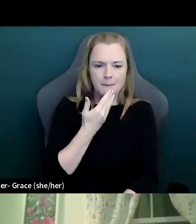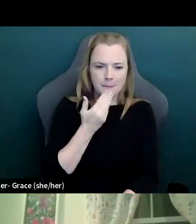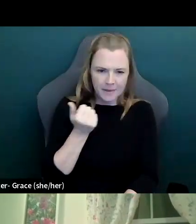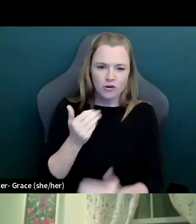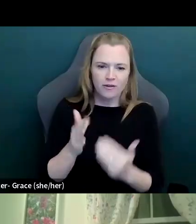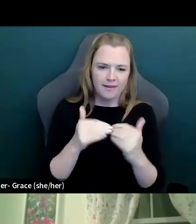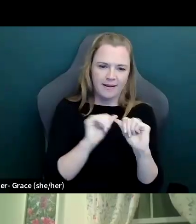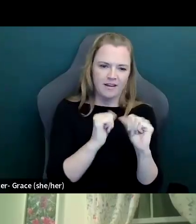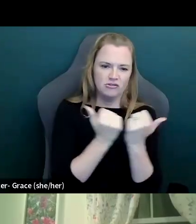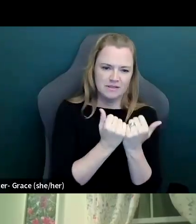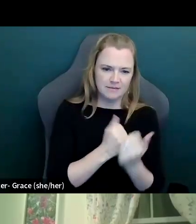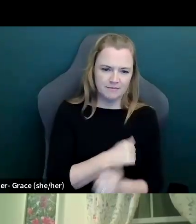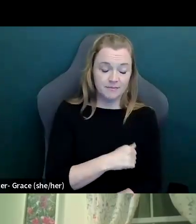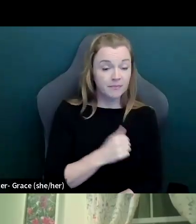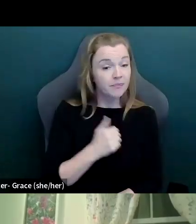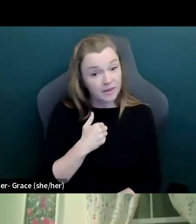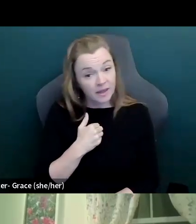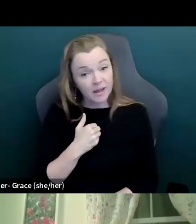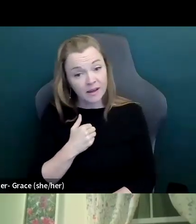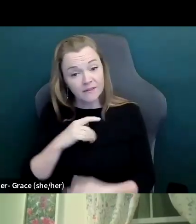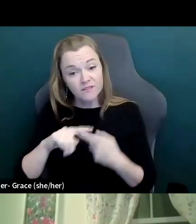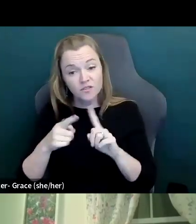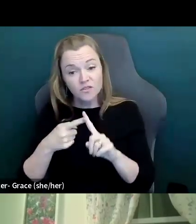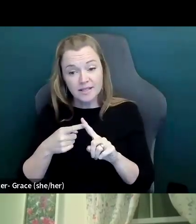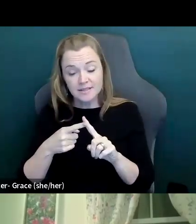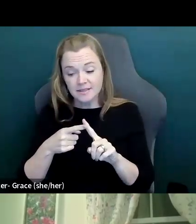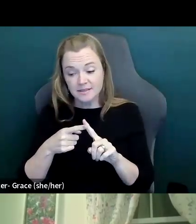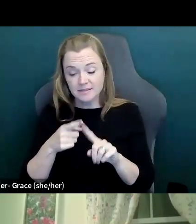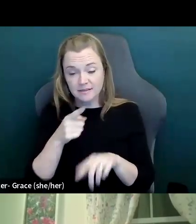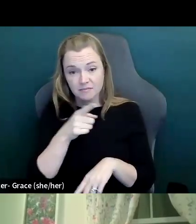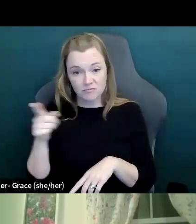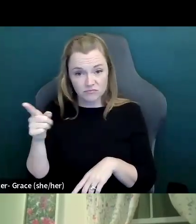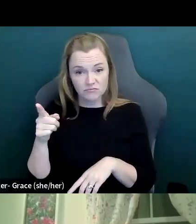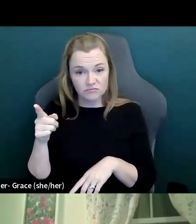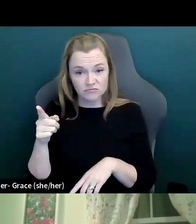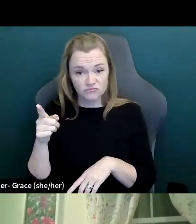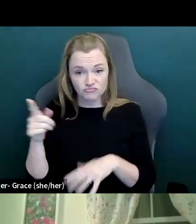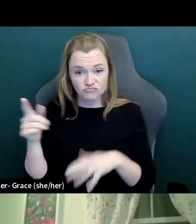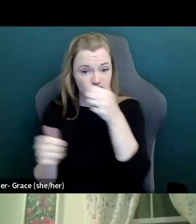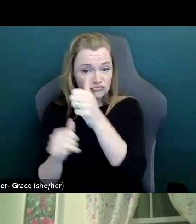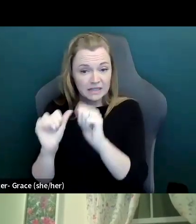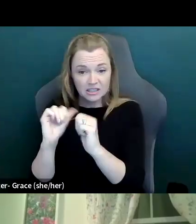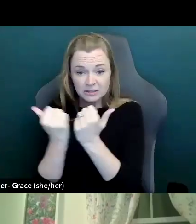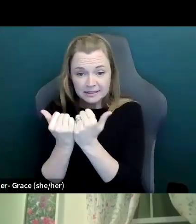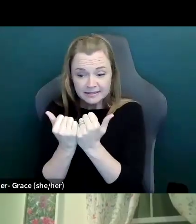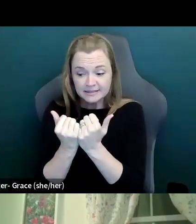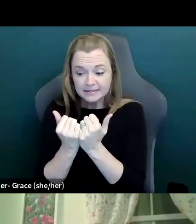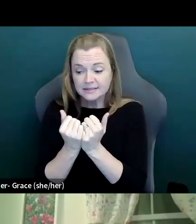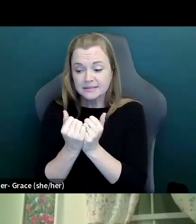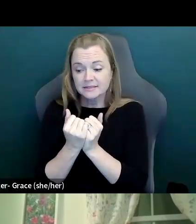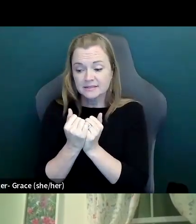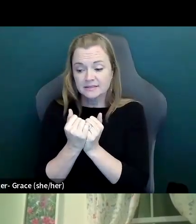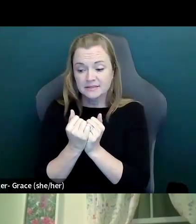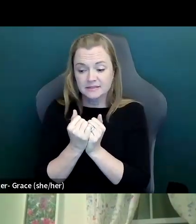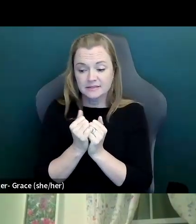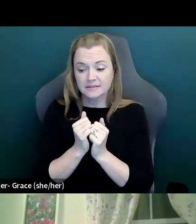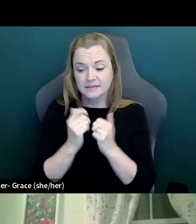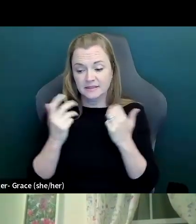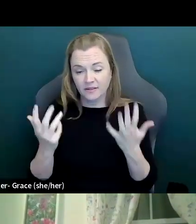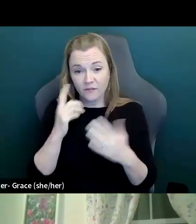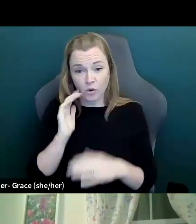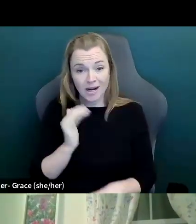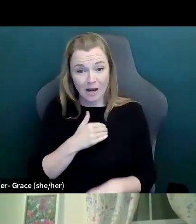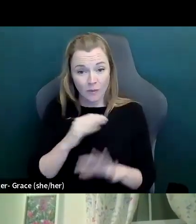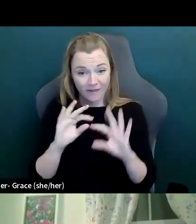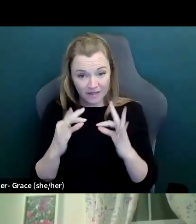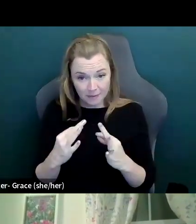direction. And I do have friends who have done agency. Even now, their children are in agencies, and for our family